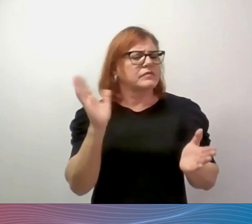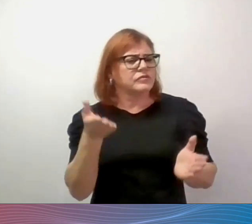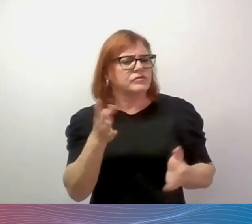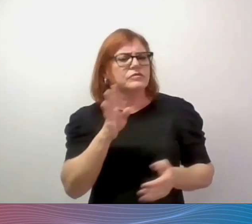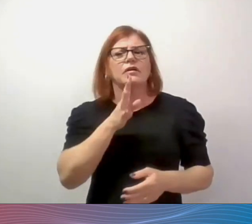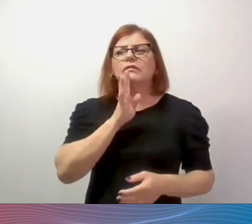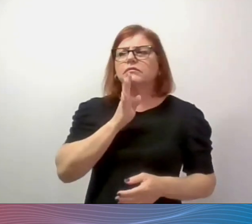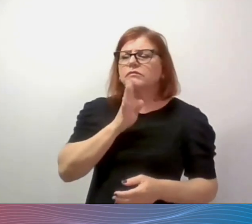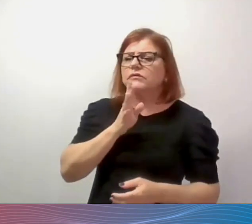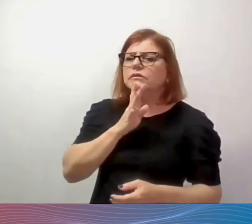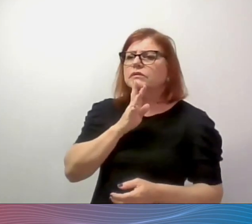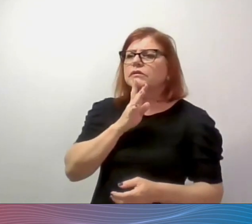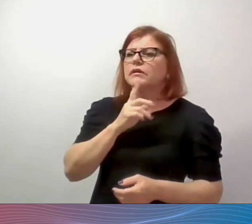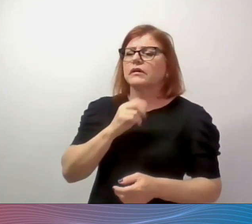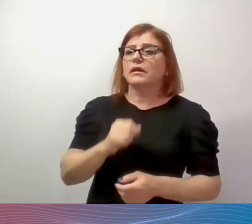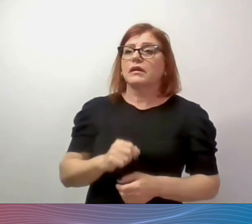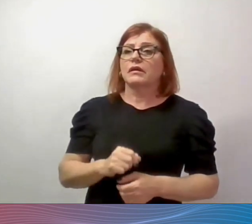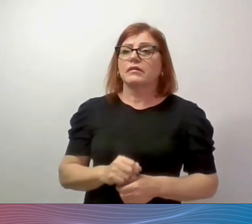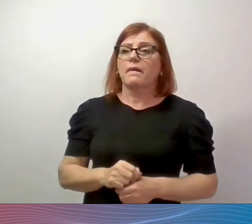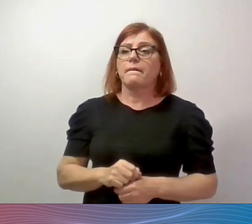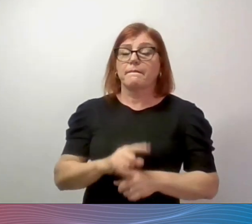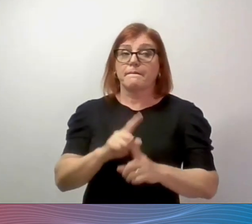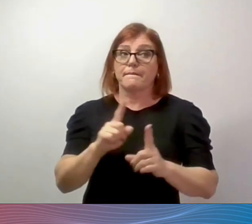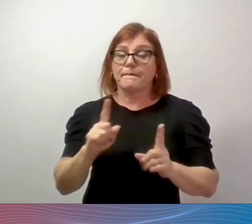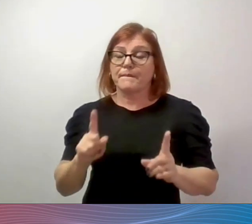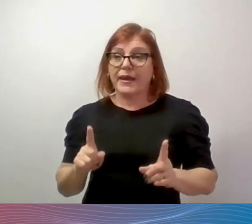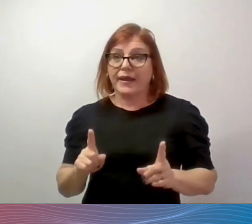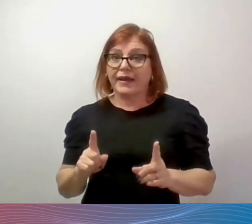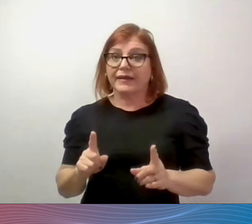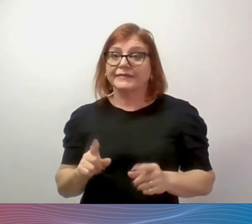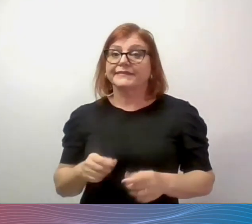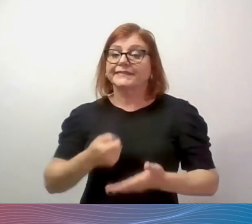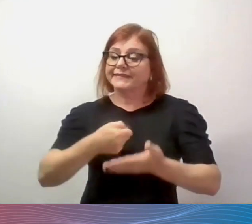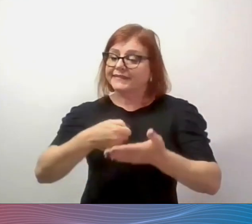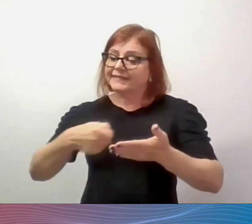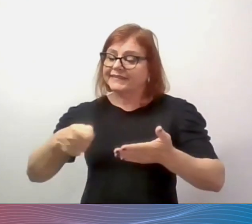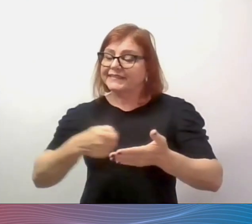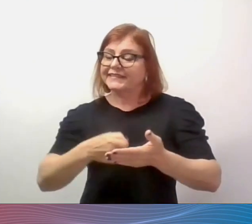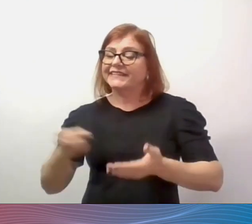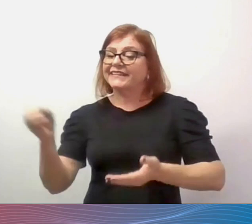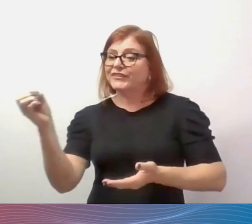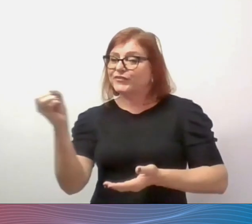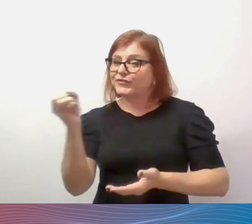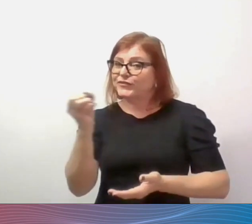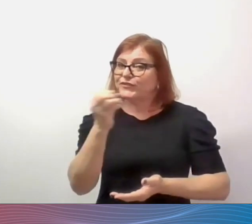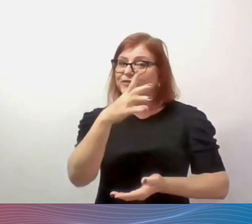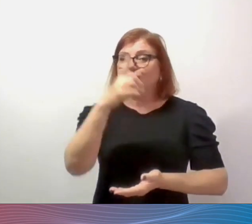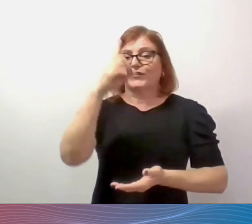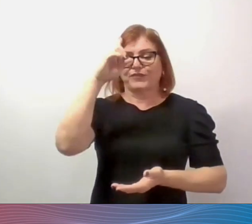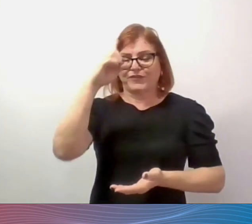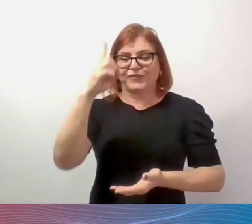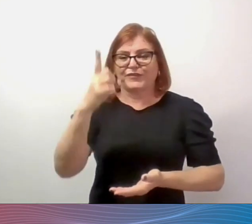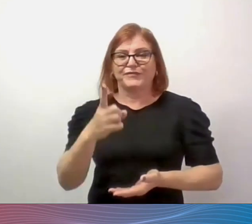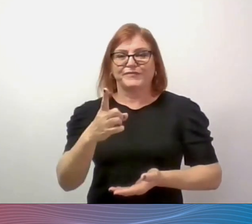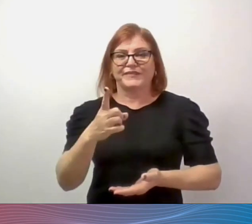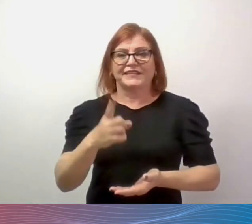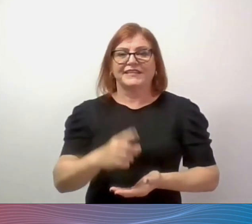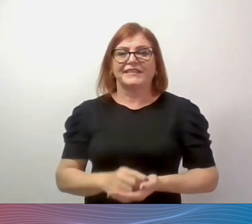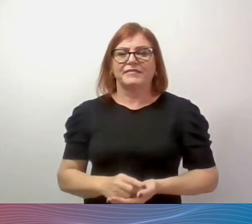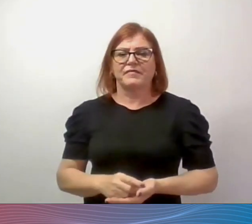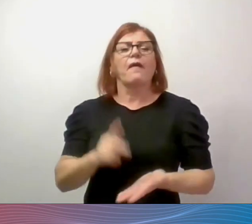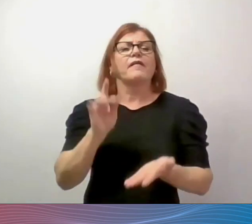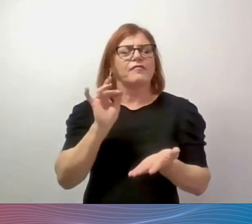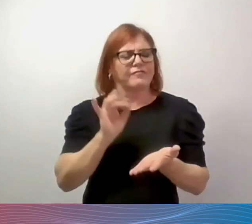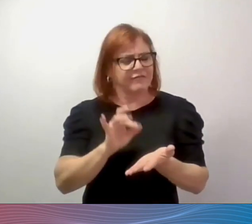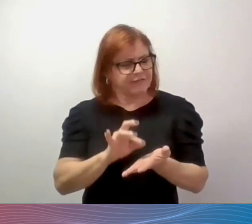vos escrevo um novo mandamento. Again, a new commandment I write to you. Aquilo que é verdadeiro nele e em vós,